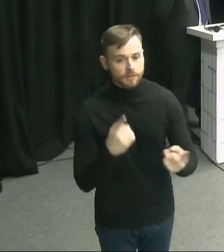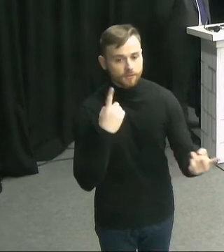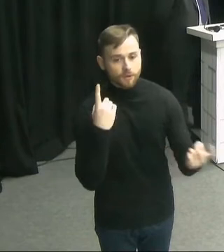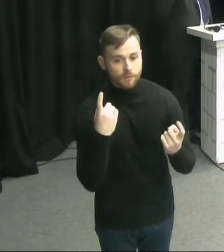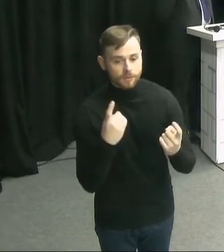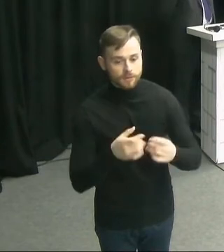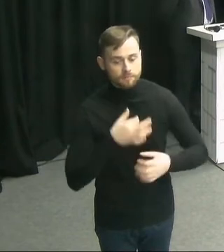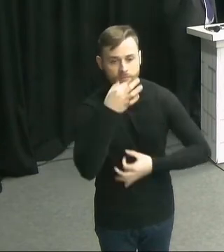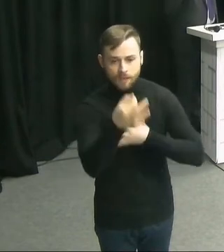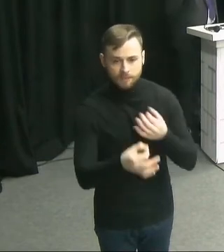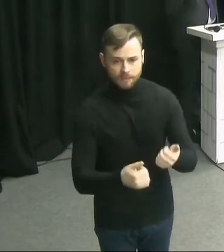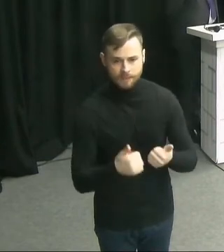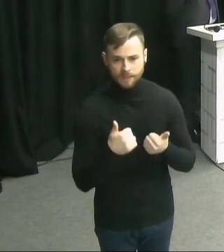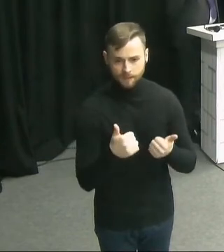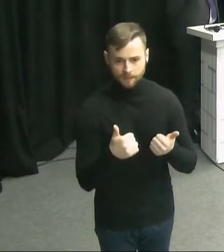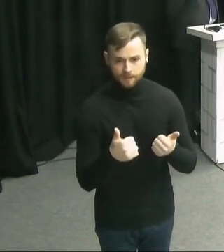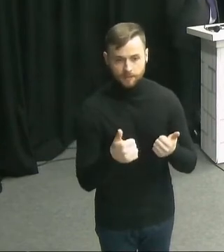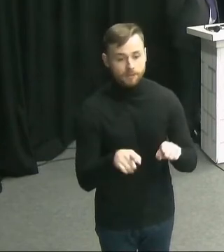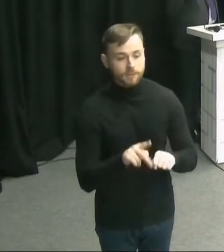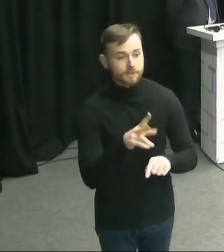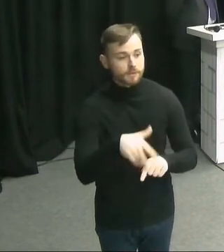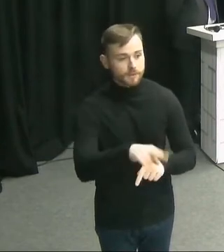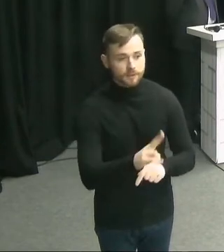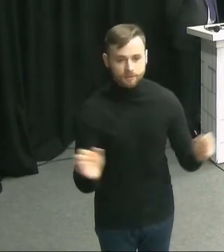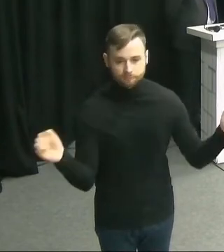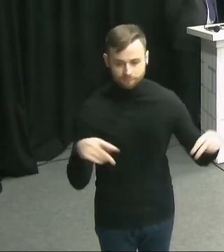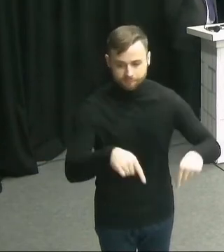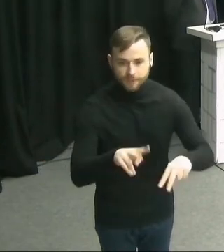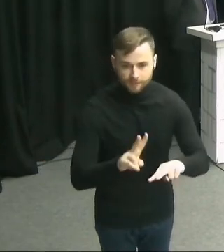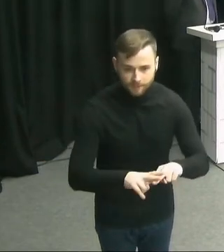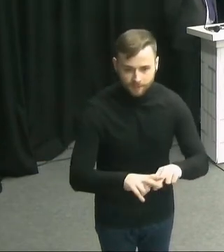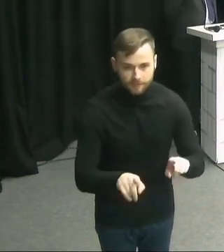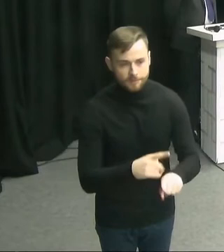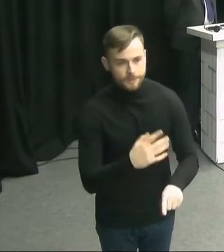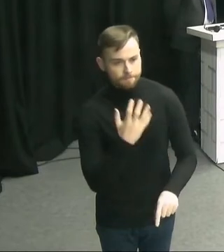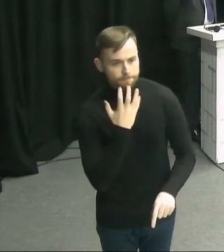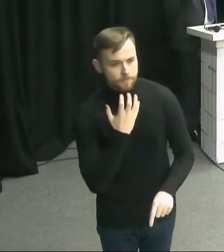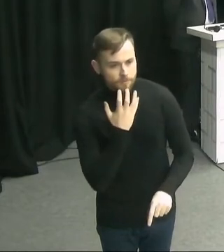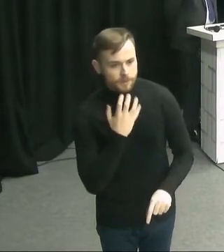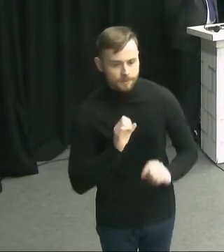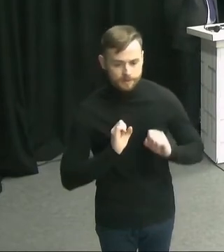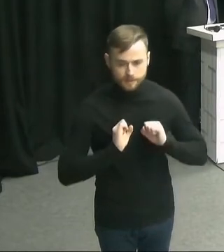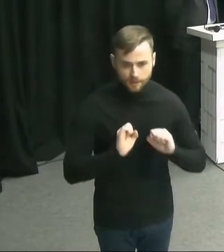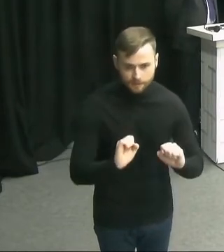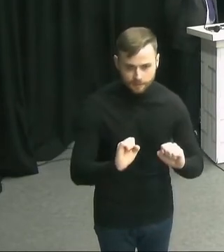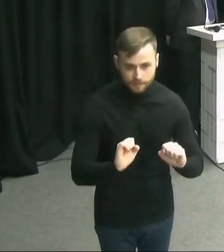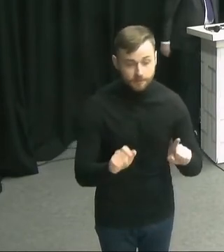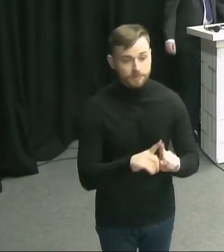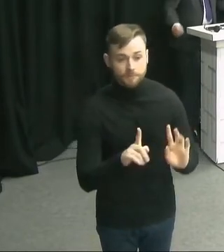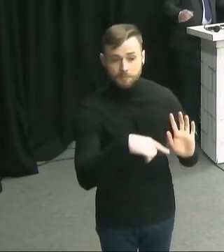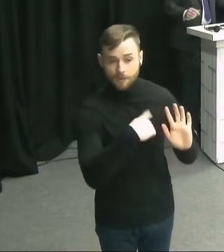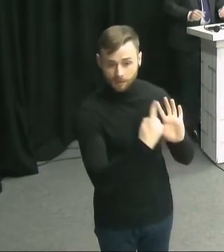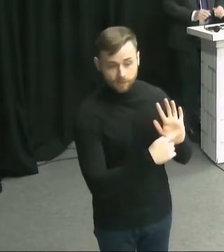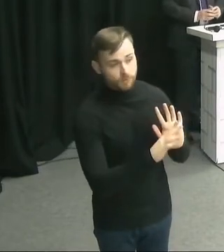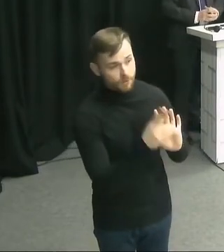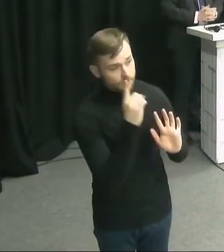correct debates and competition, and also value-based competition. And I hope that everybody